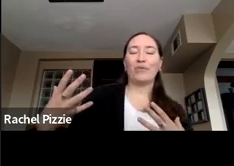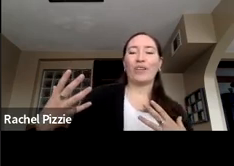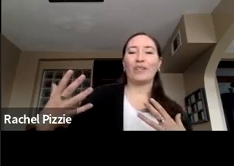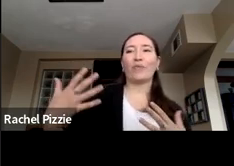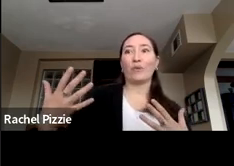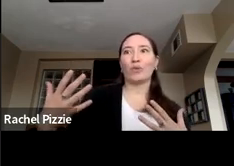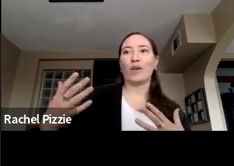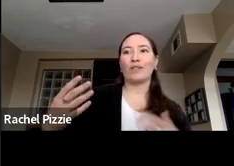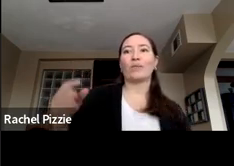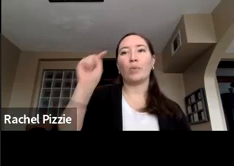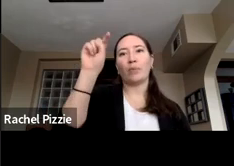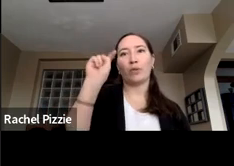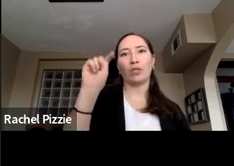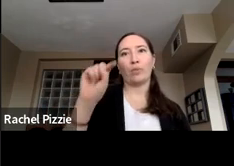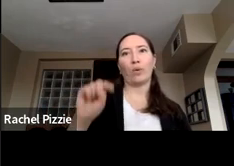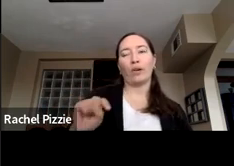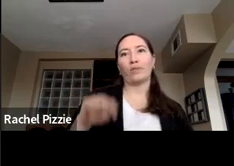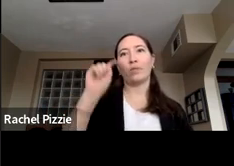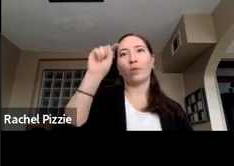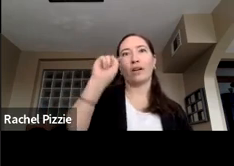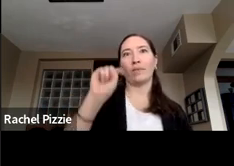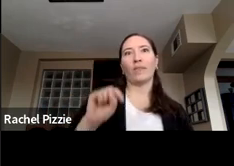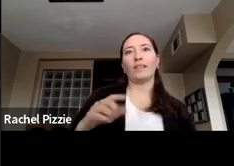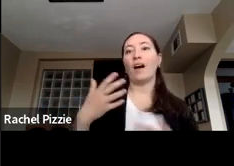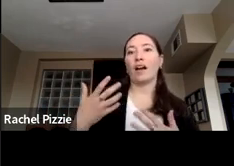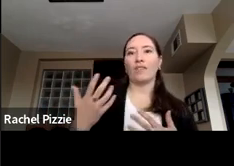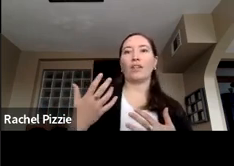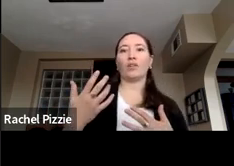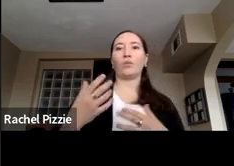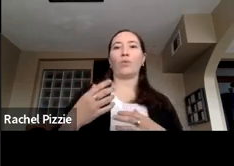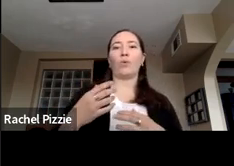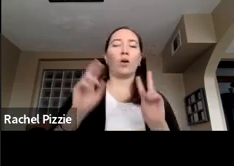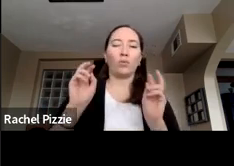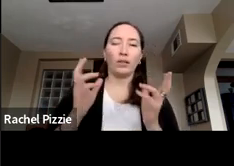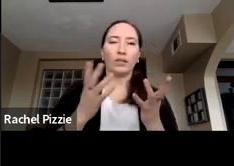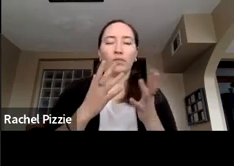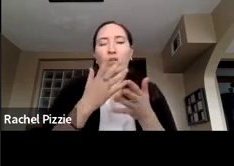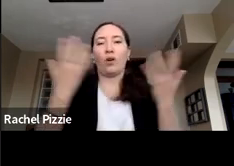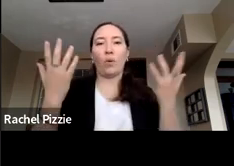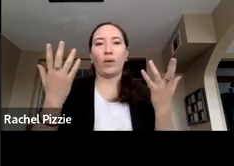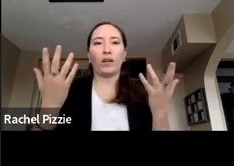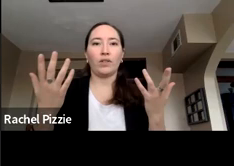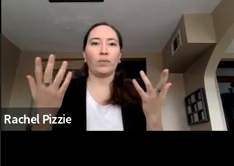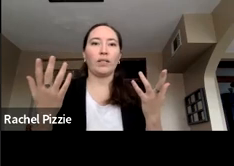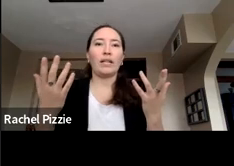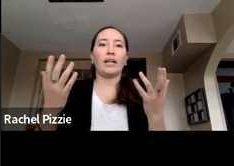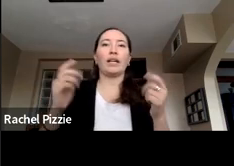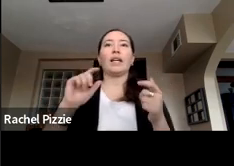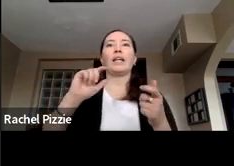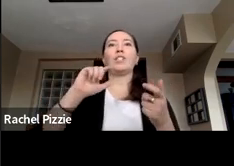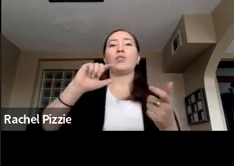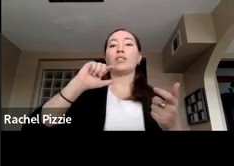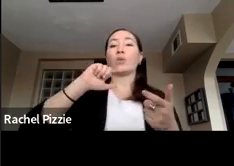some of those responses when people are just bored or not giving you what we call real, what we think of as real